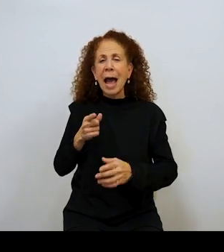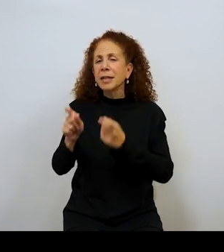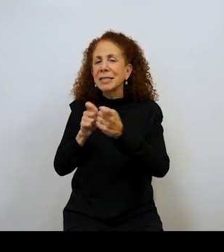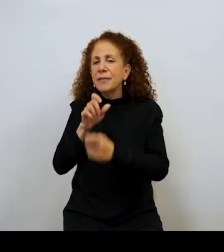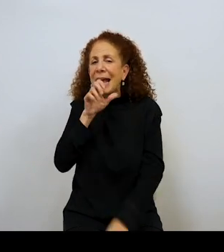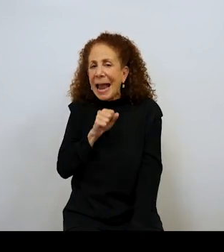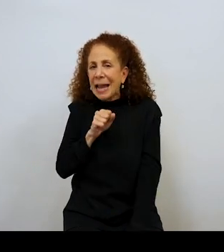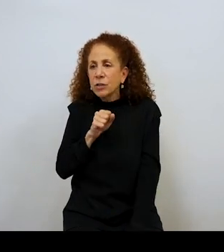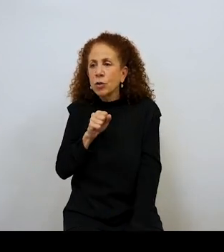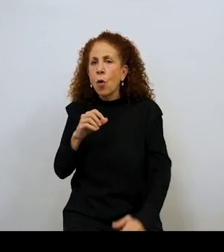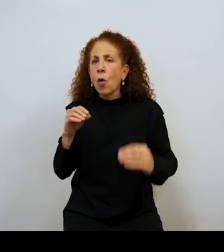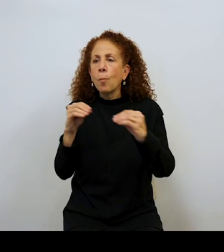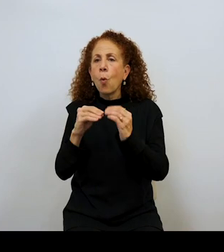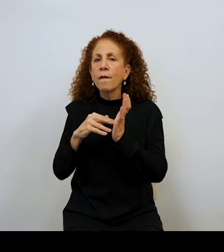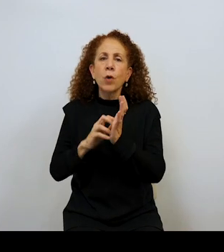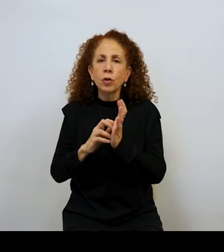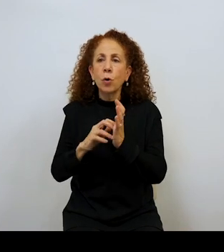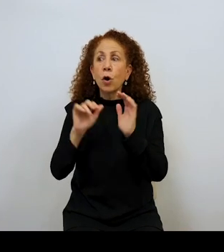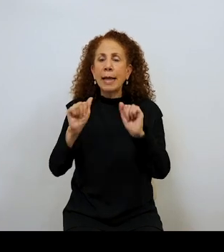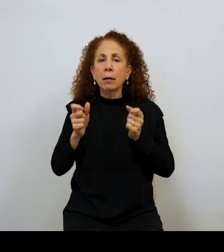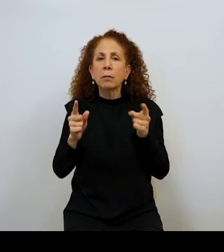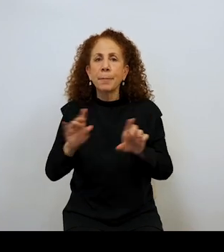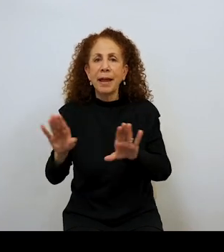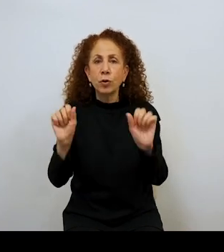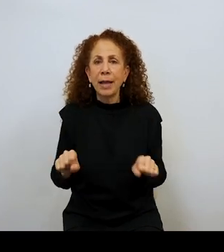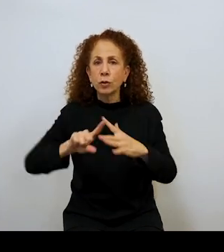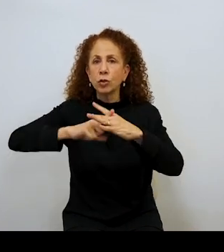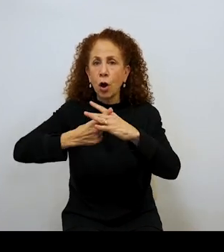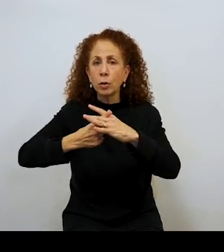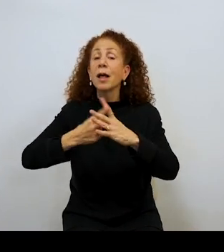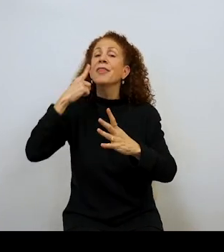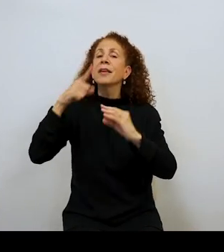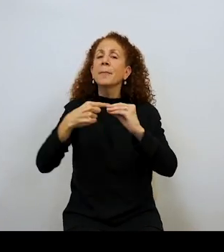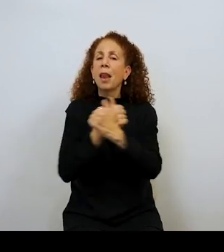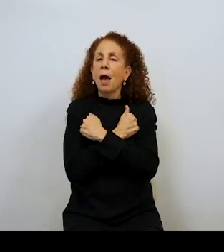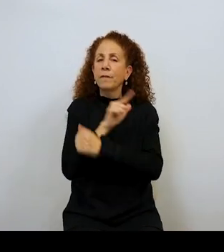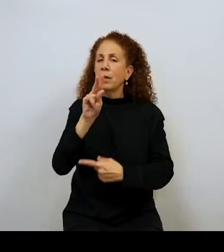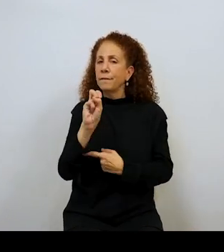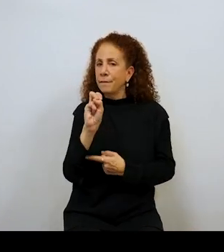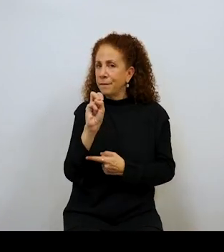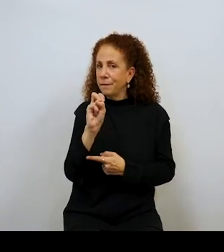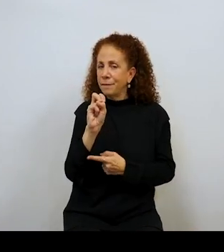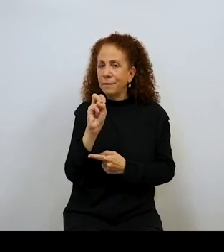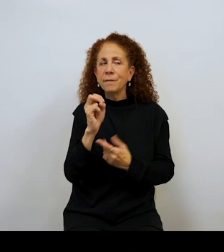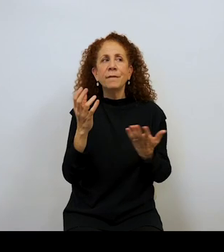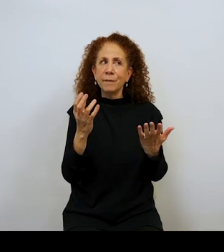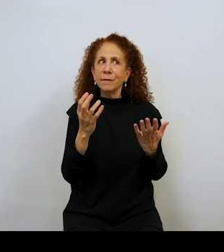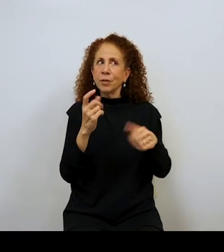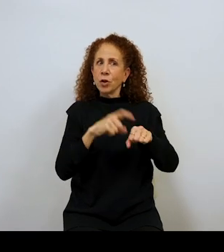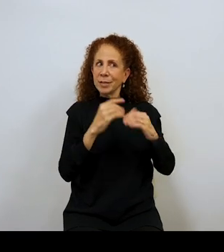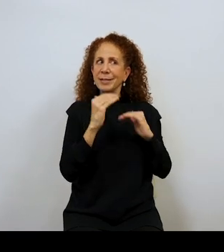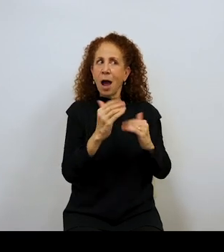age, when people can behave impetuously, when, you know, I mean, think of love. You know, there is a point in the novel when there's a comparison